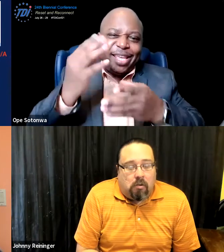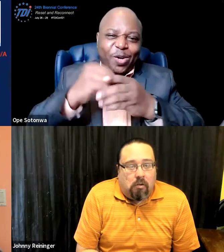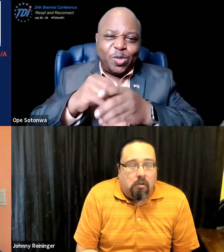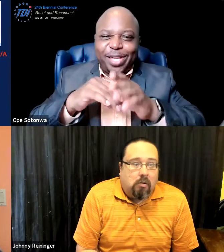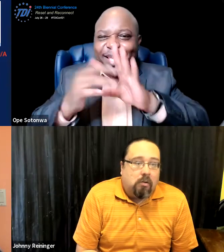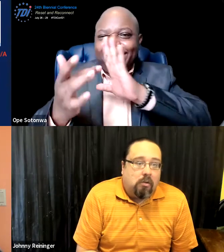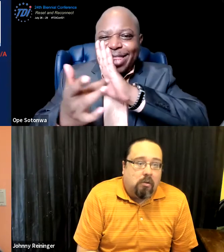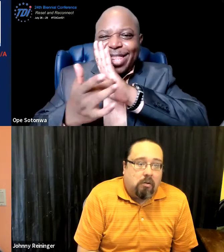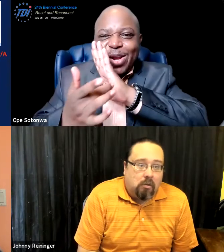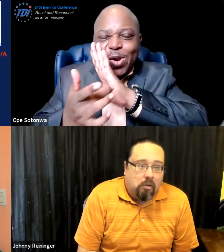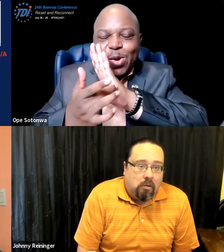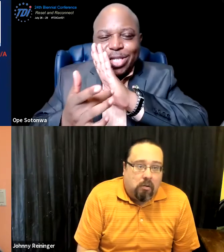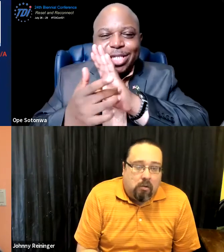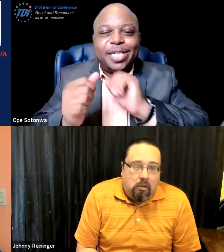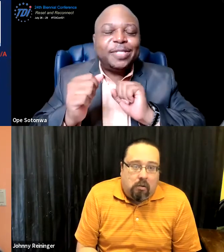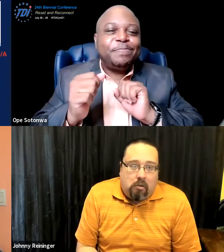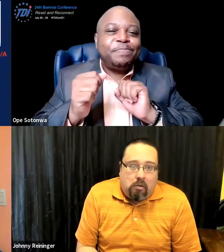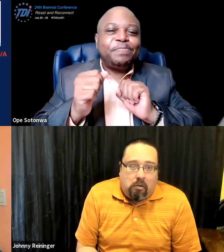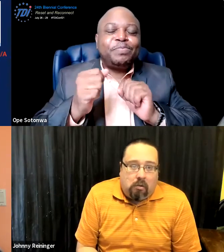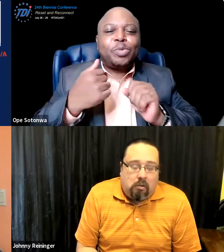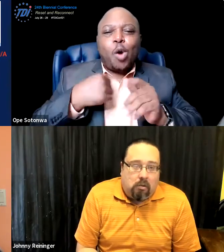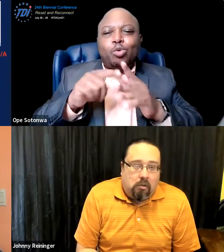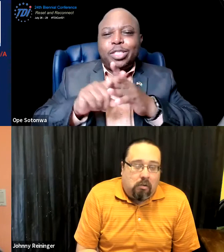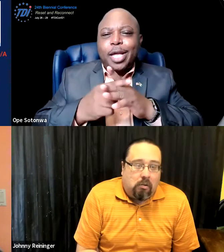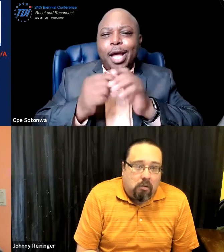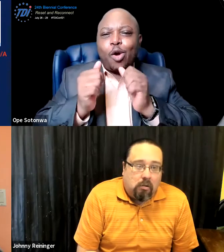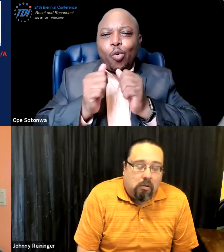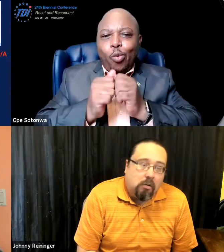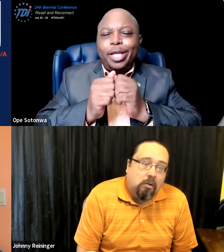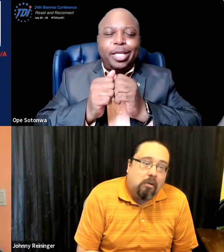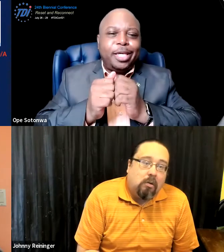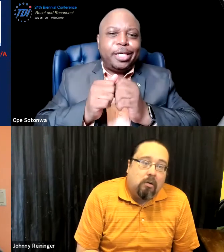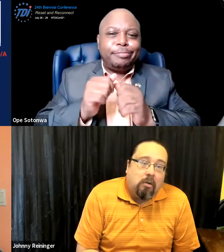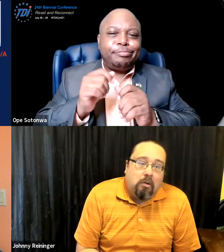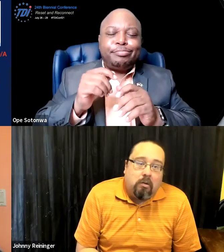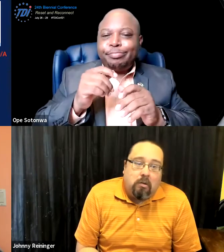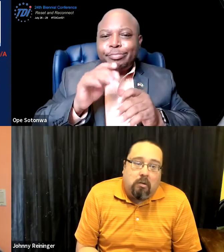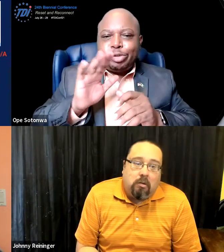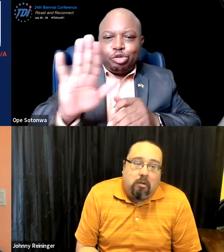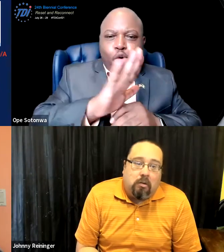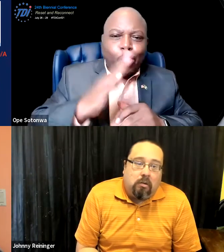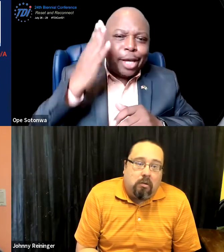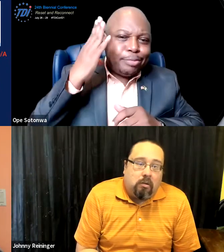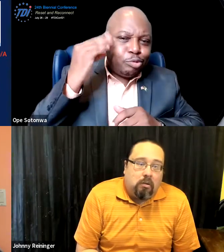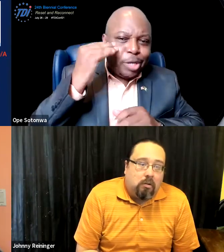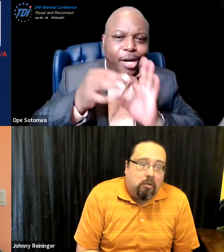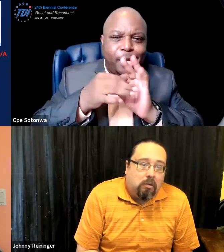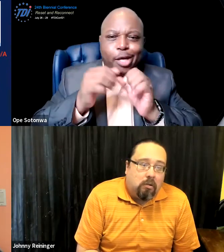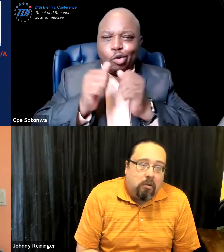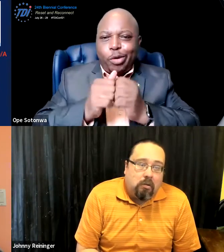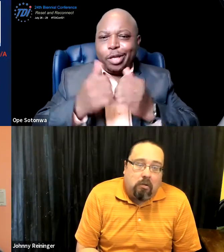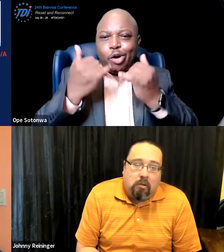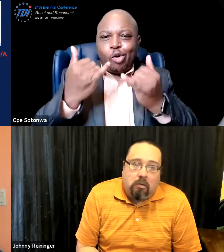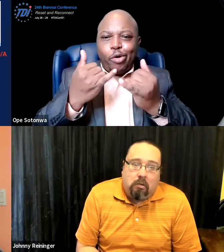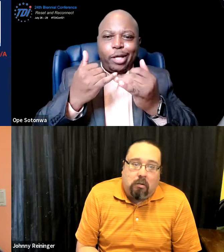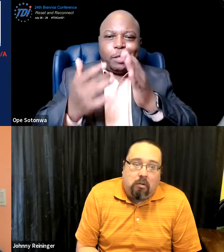diversity and equity. And of course, this includes technology as well. I'm going to be starting with